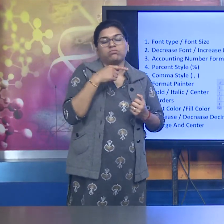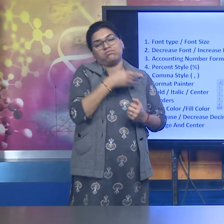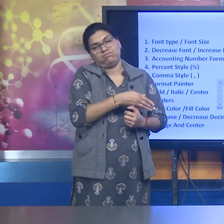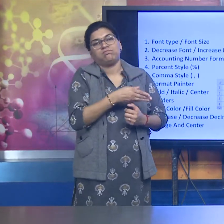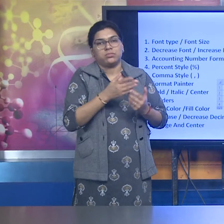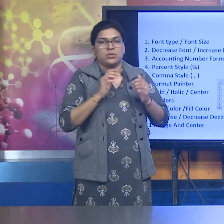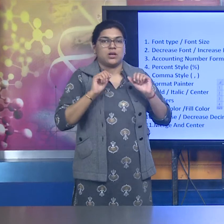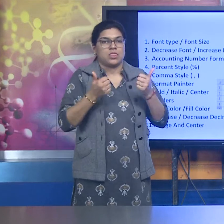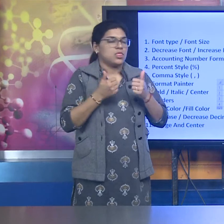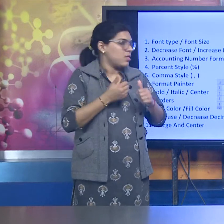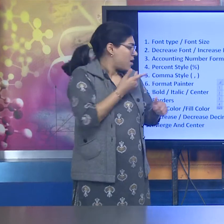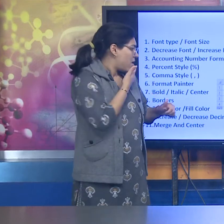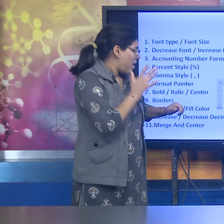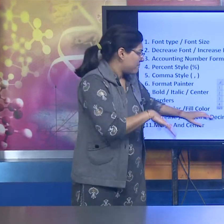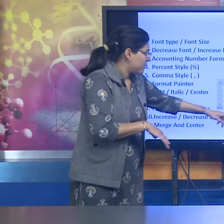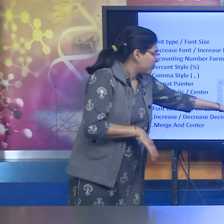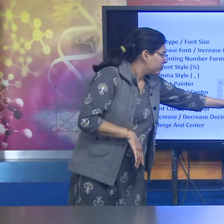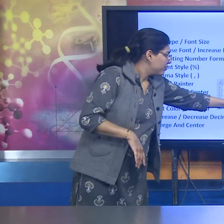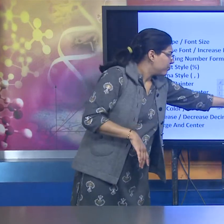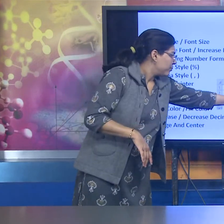font, color